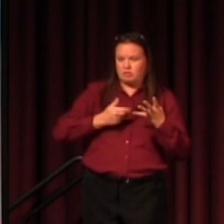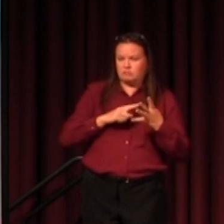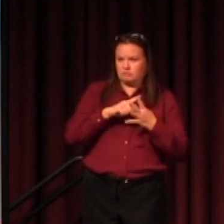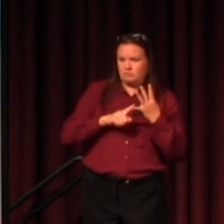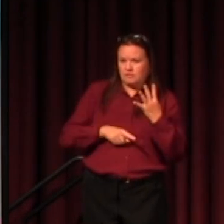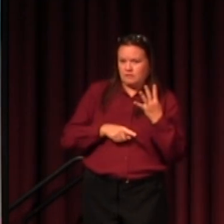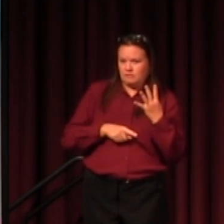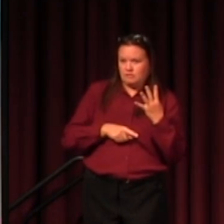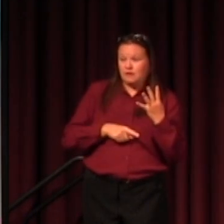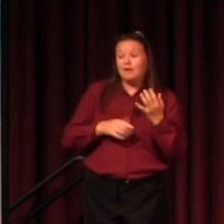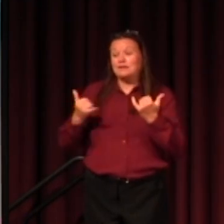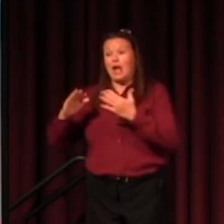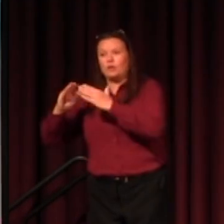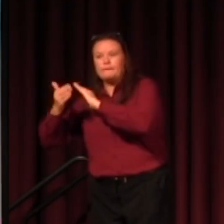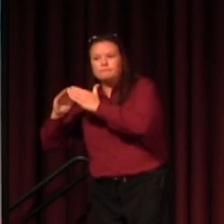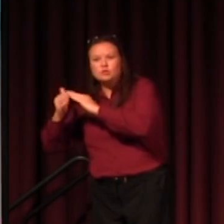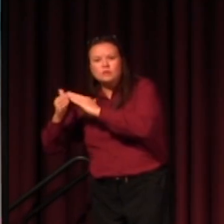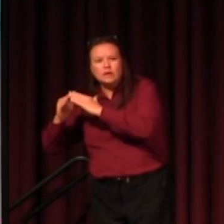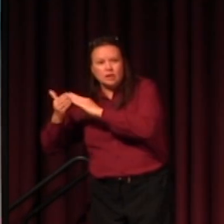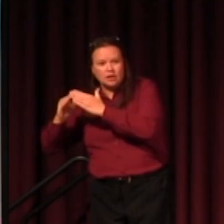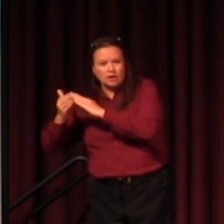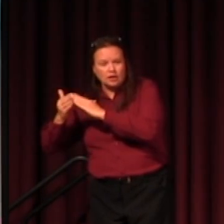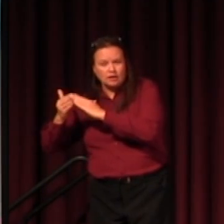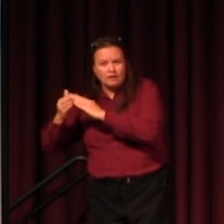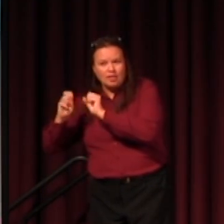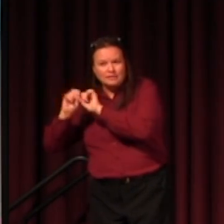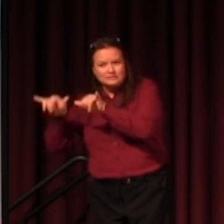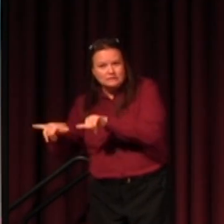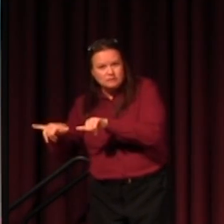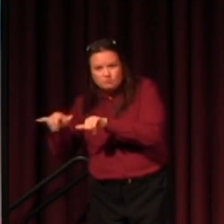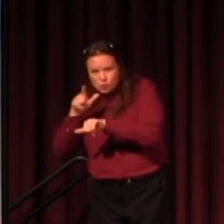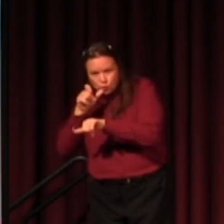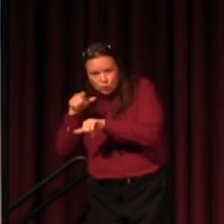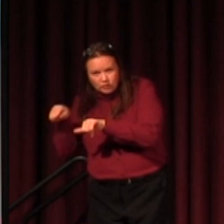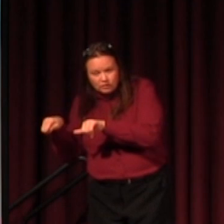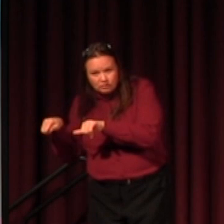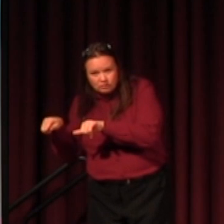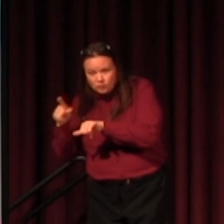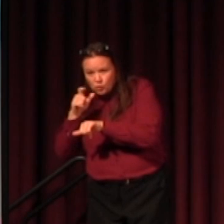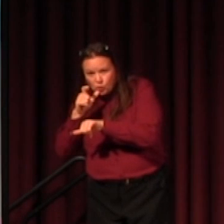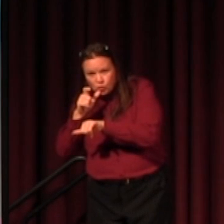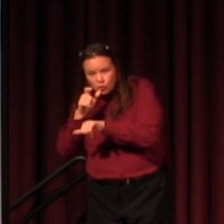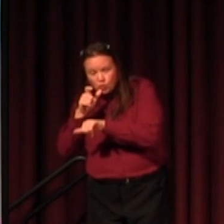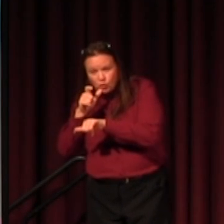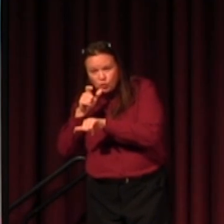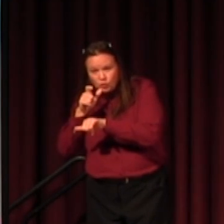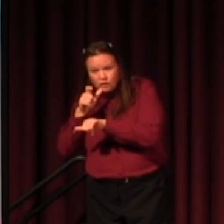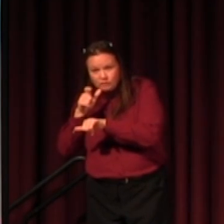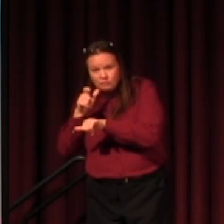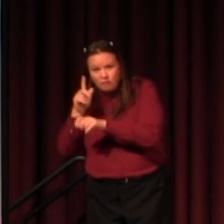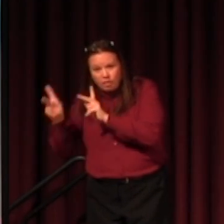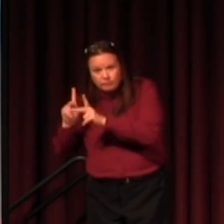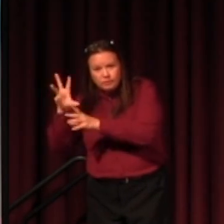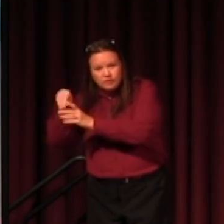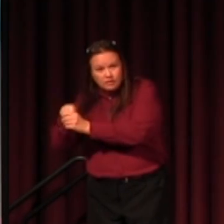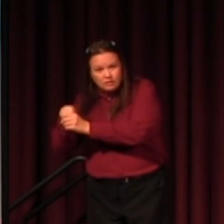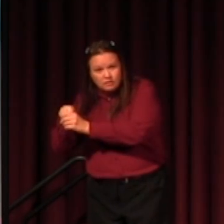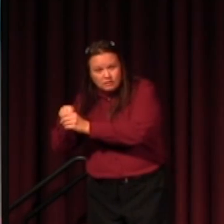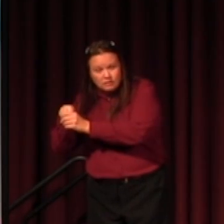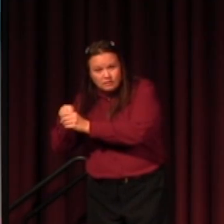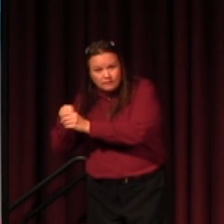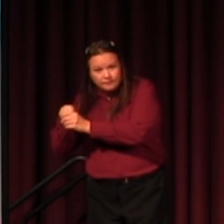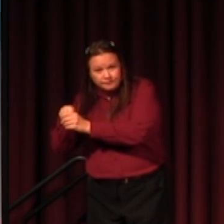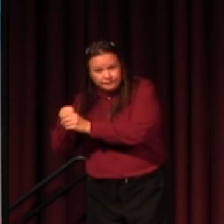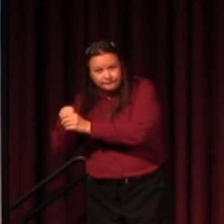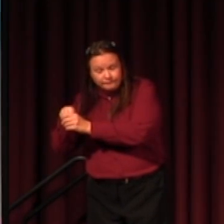the community, what system are you talking about? Like, who are the actual people that are in it?